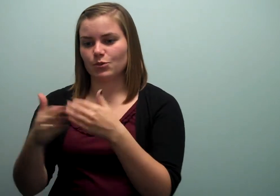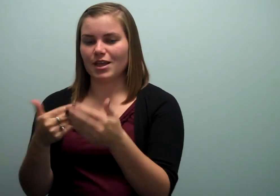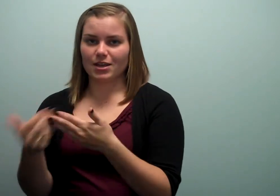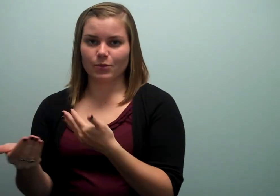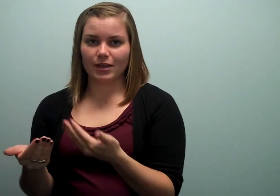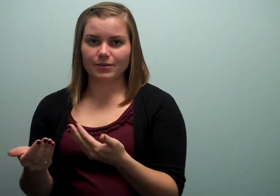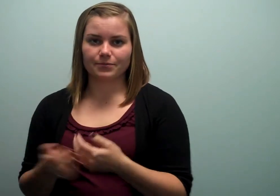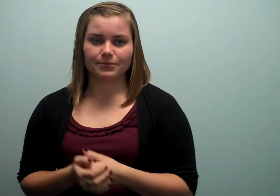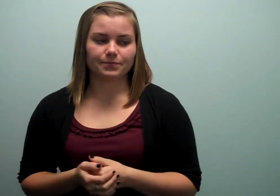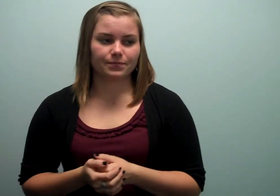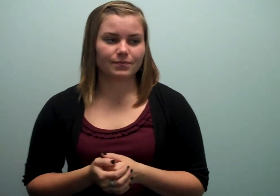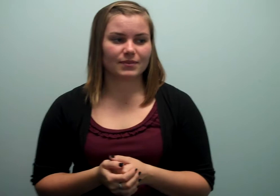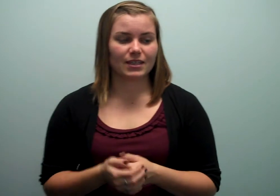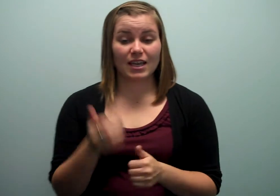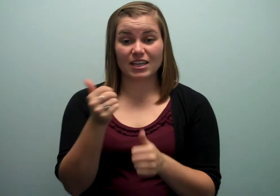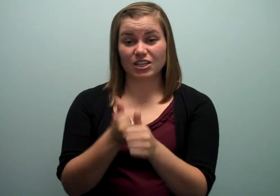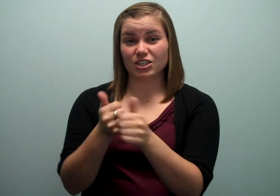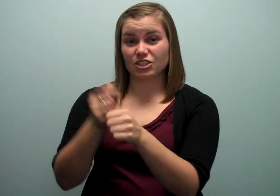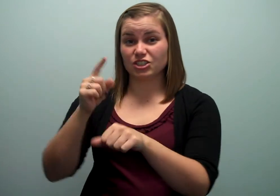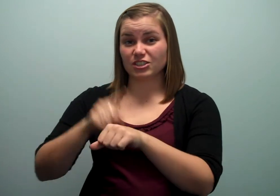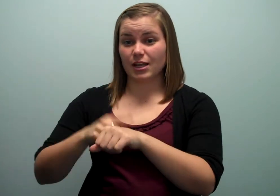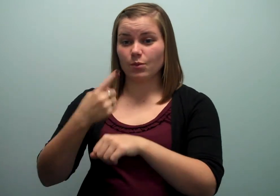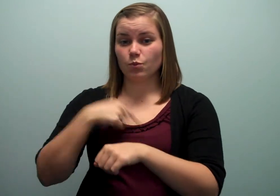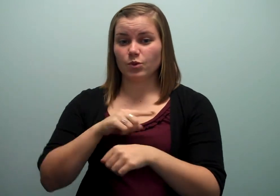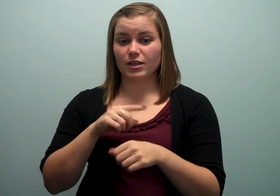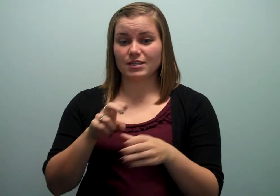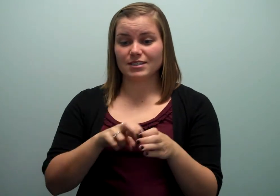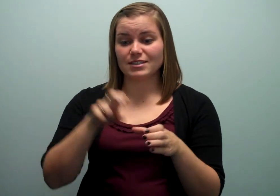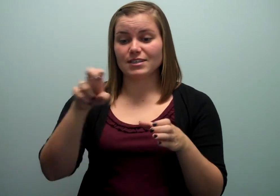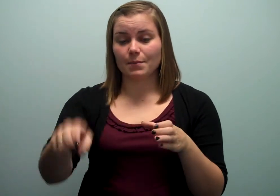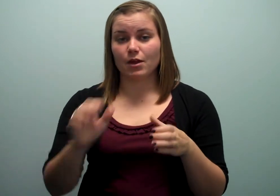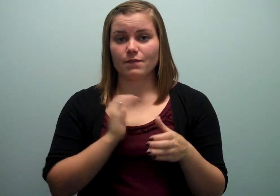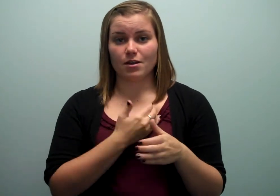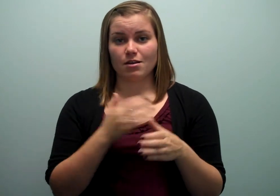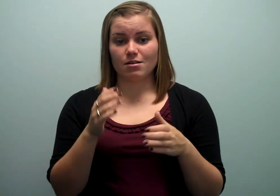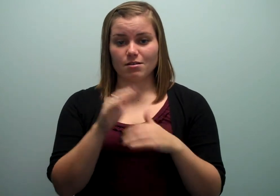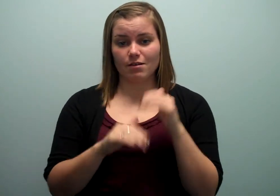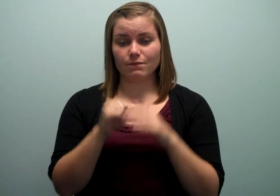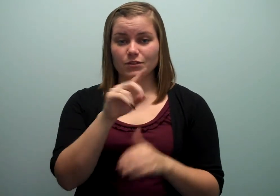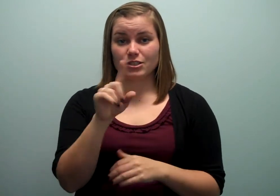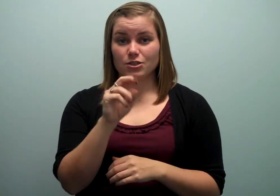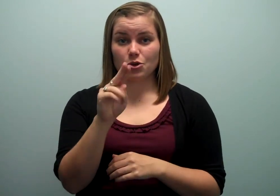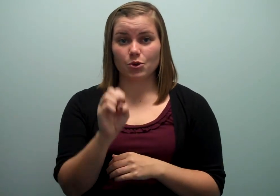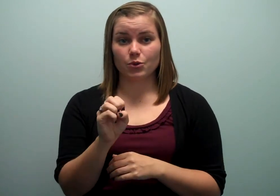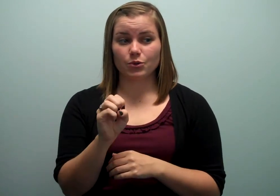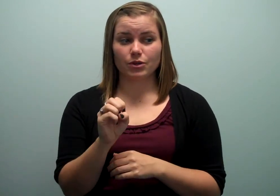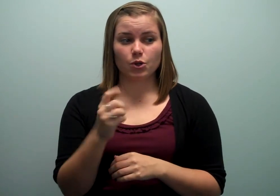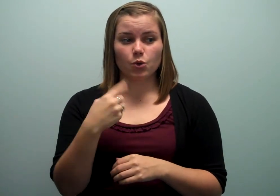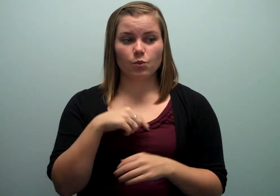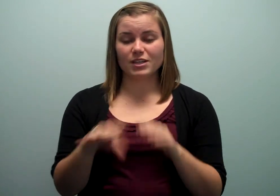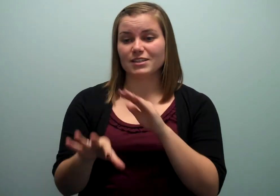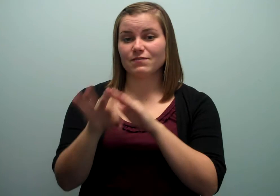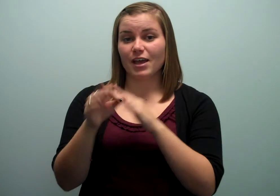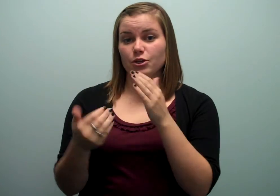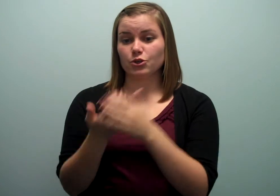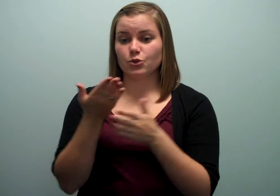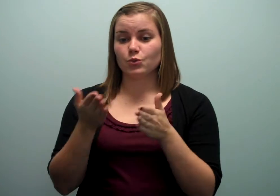anyway. Each time we venture beyond the confines of our comfort zone, we discover new ways of being.